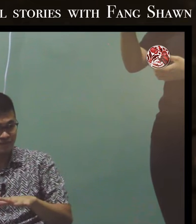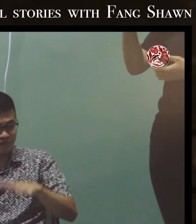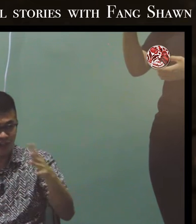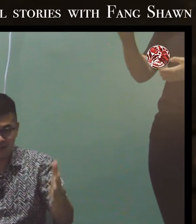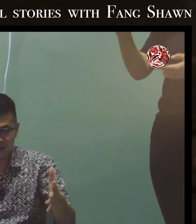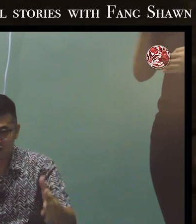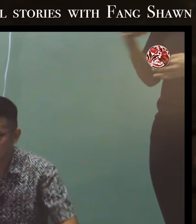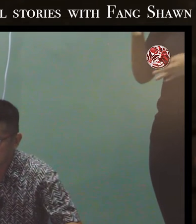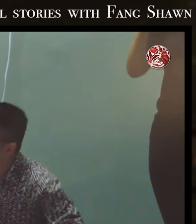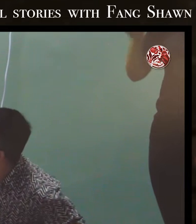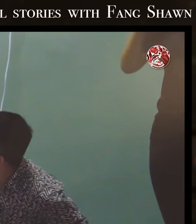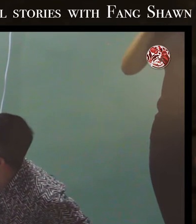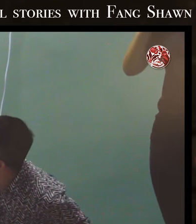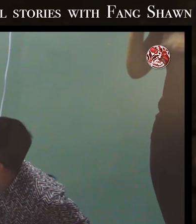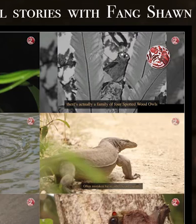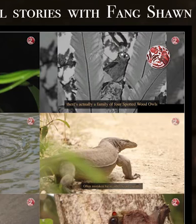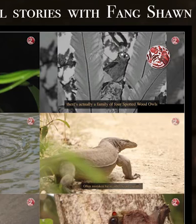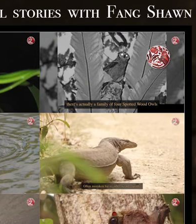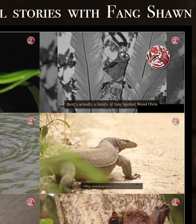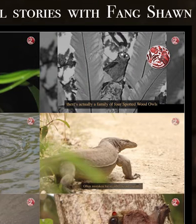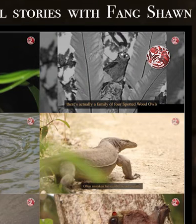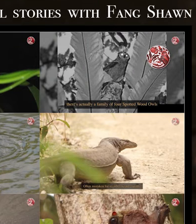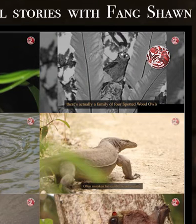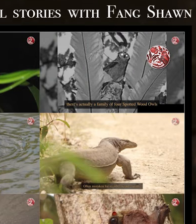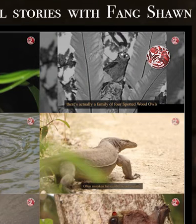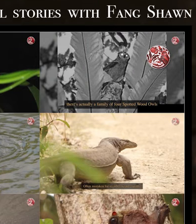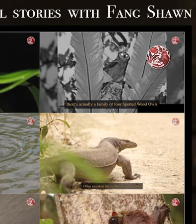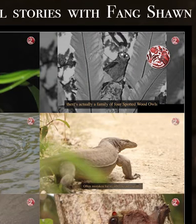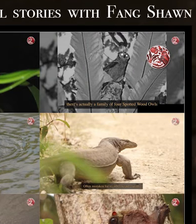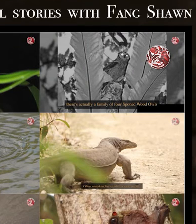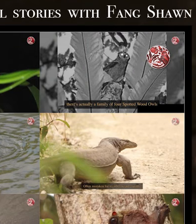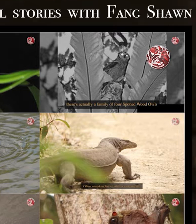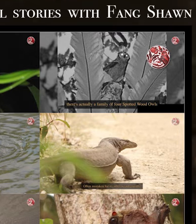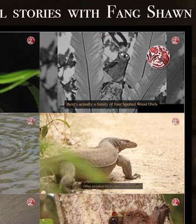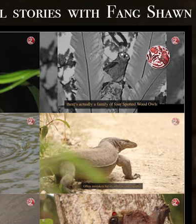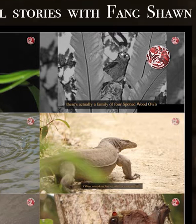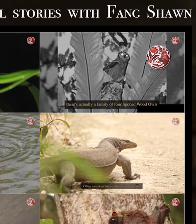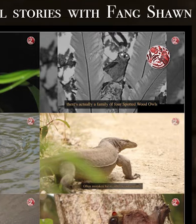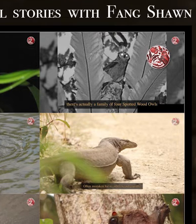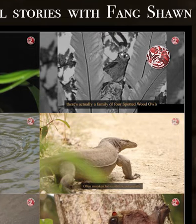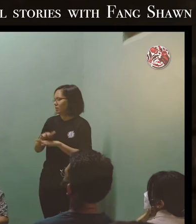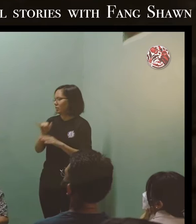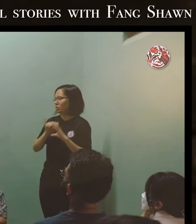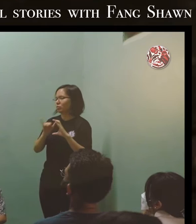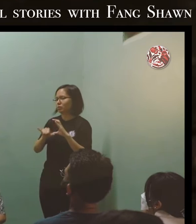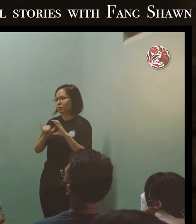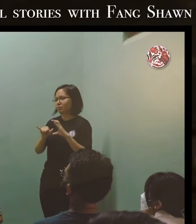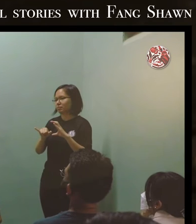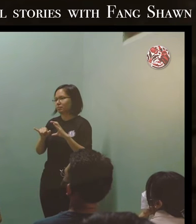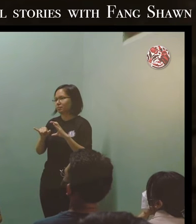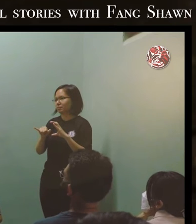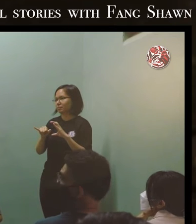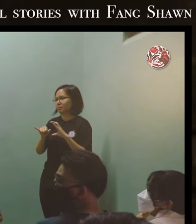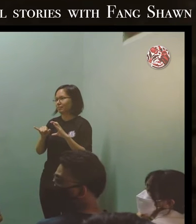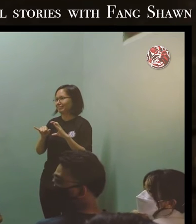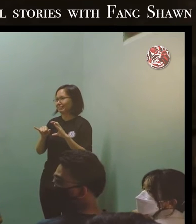together, and thus Little Red Jungle was born. Okay, so, you know, on the channel, I do try to... Oh, lots